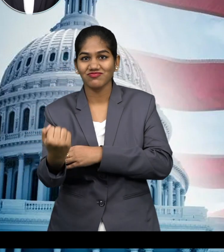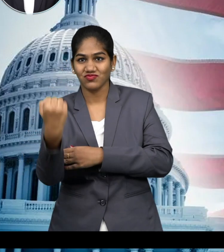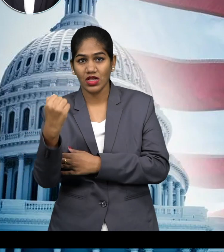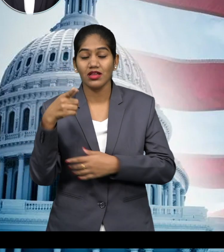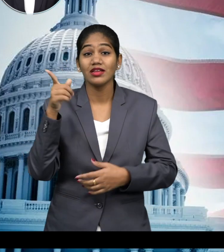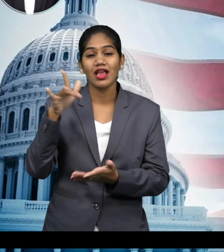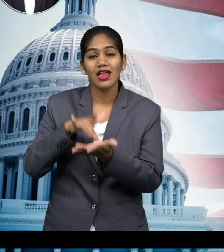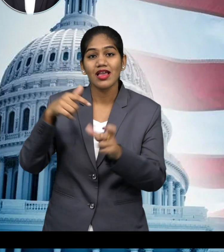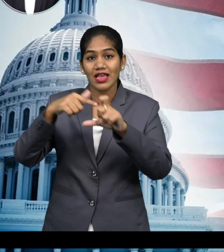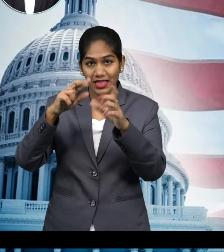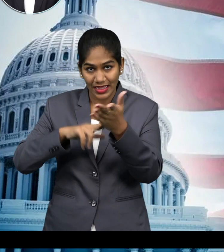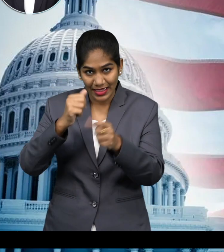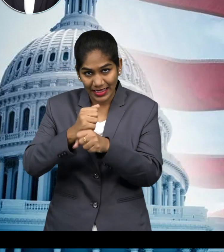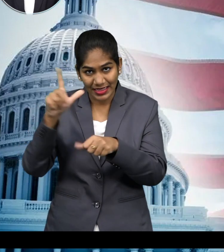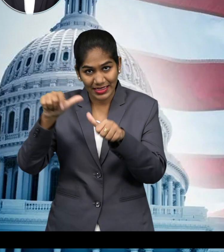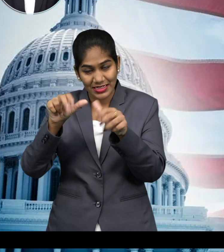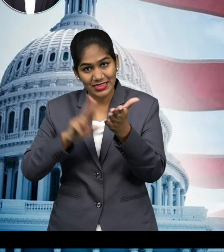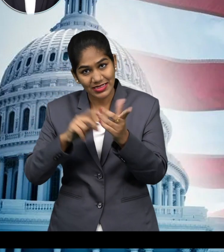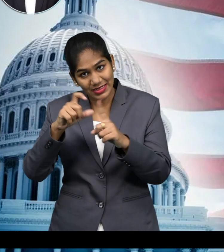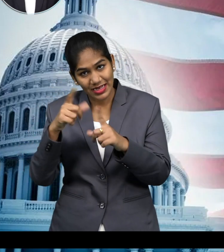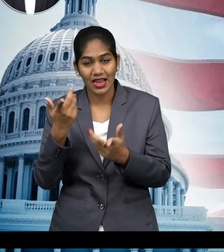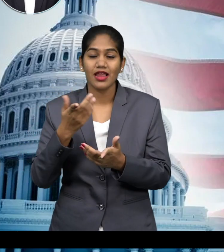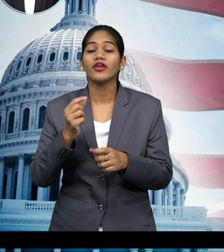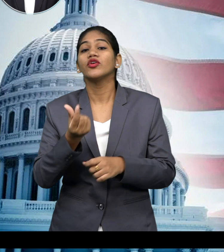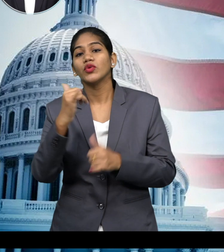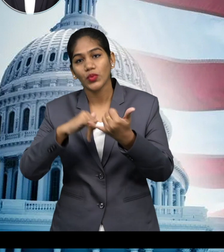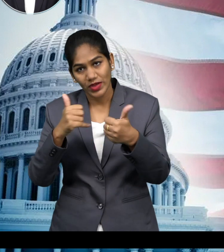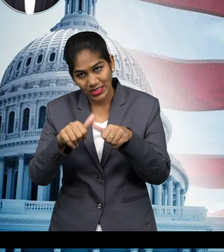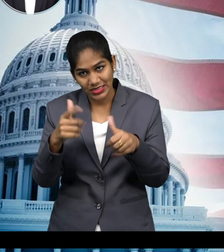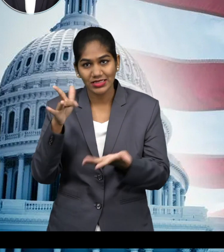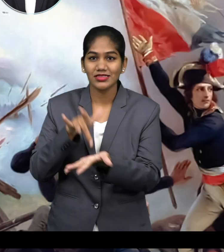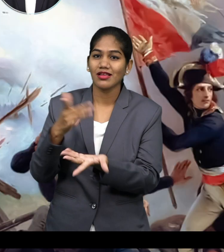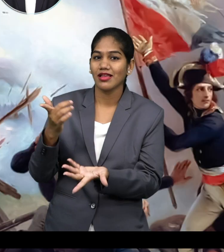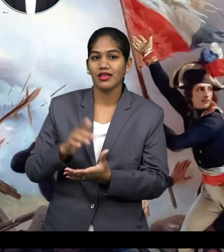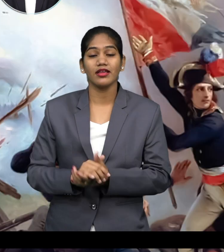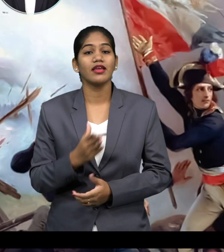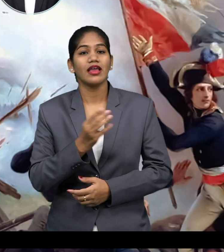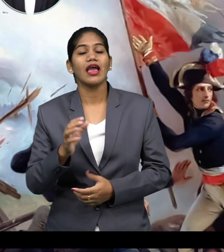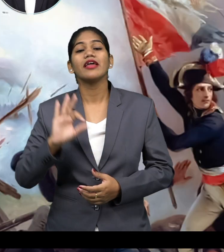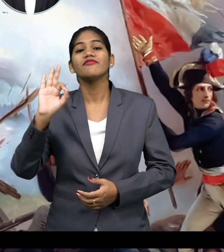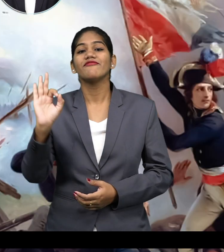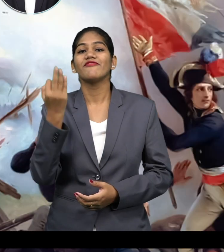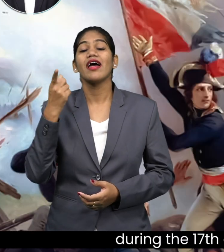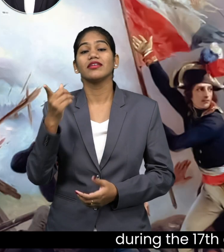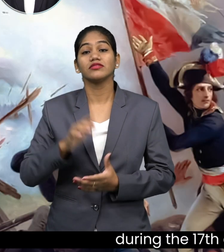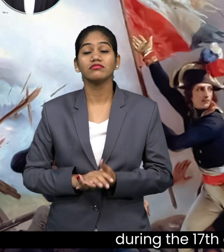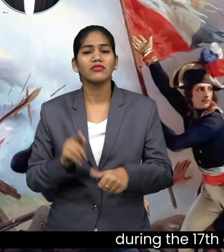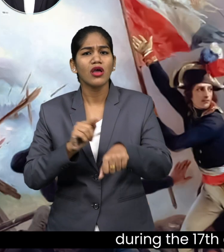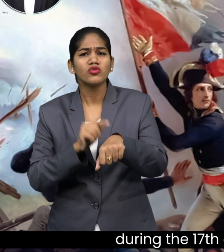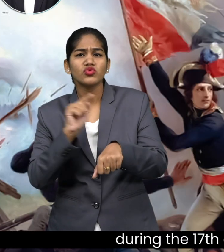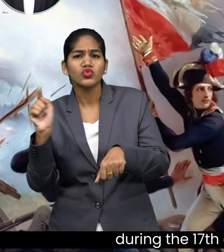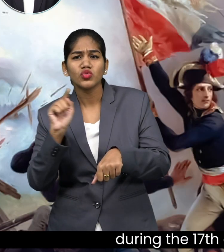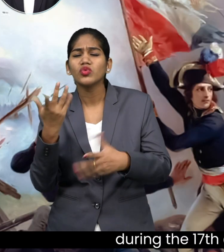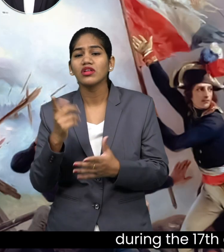and France during